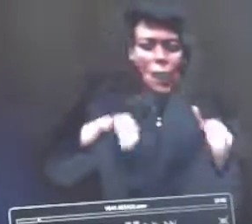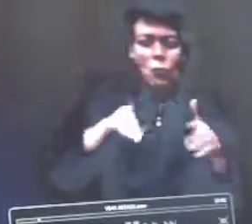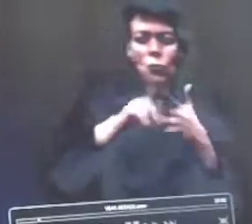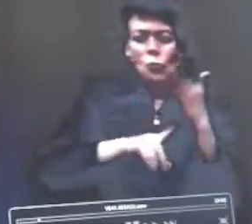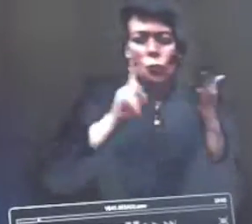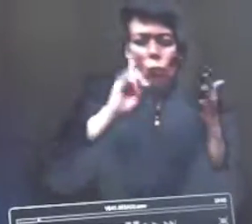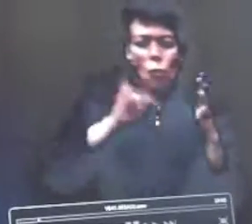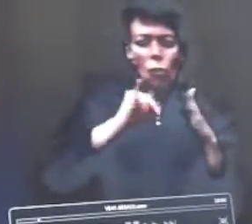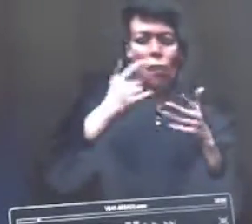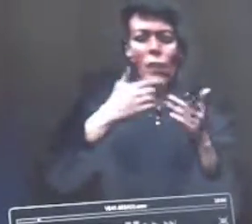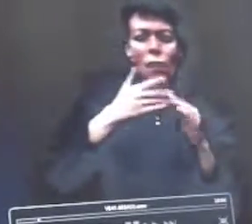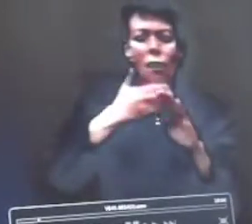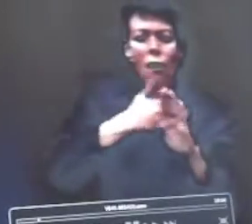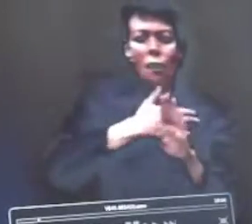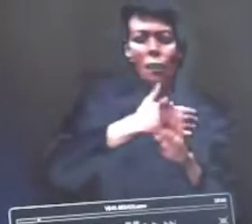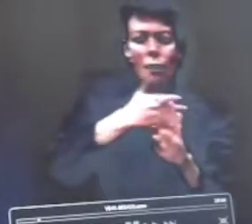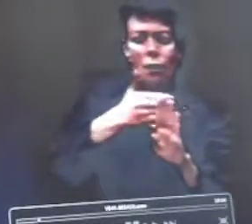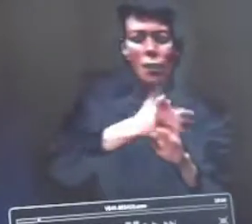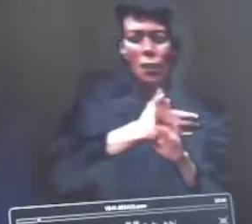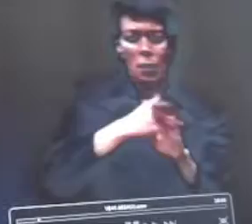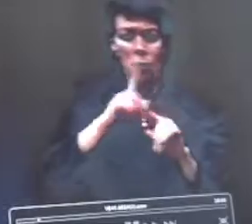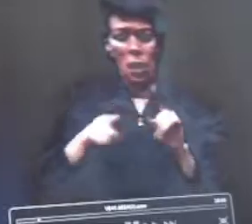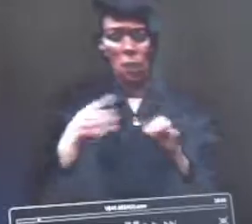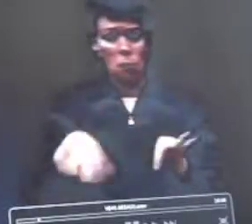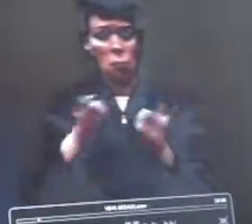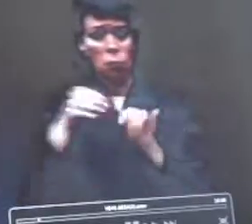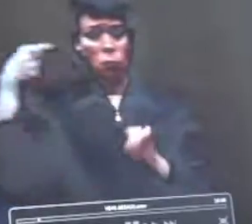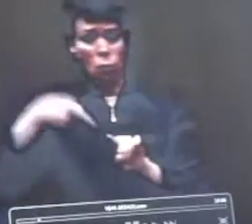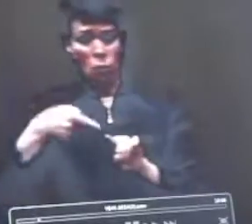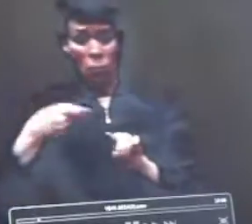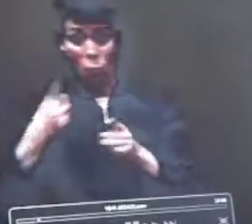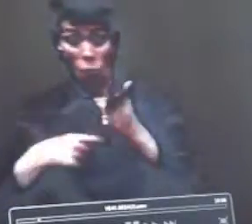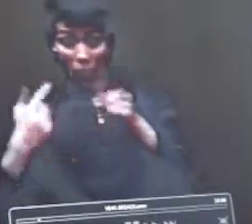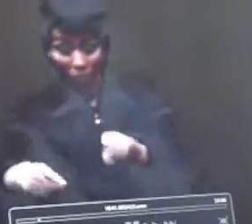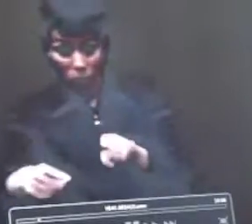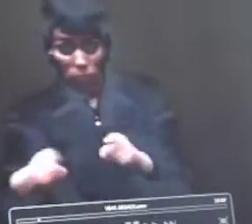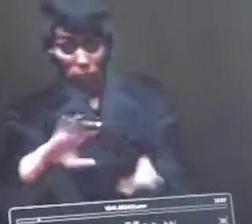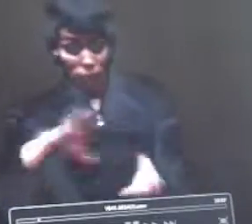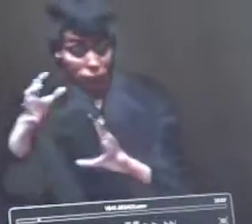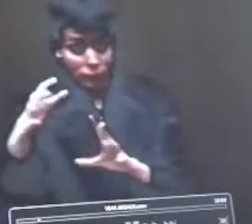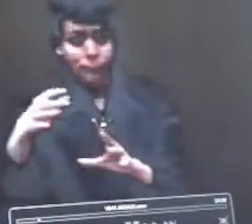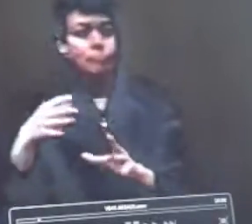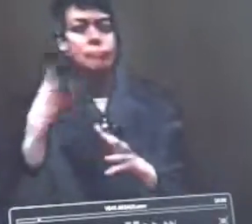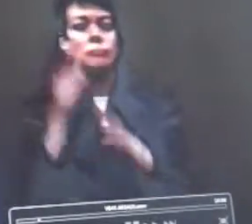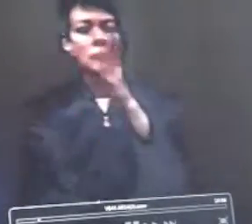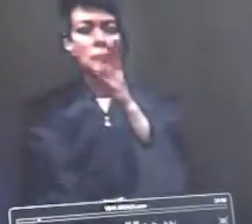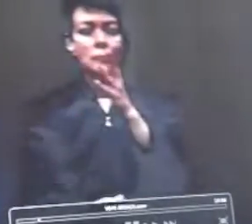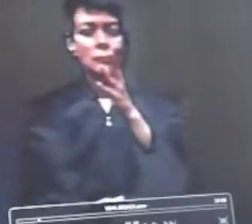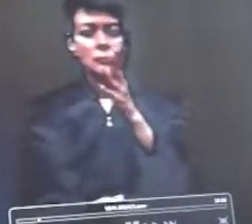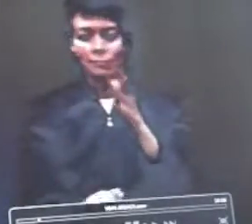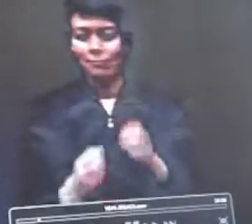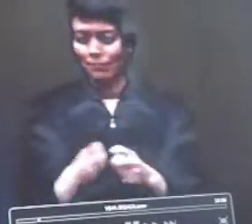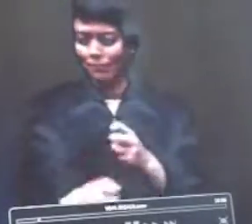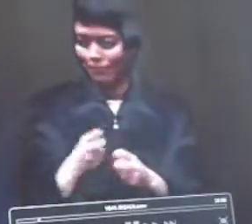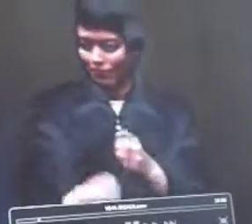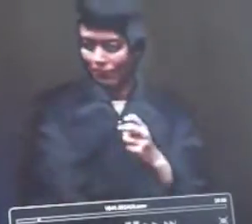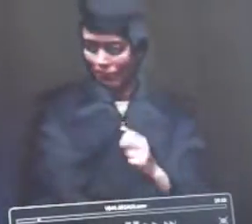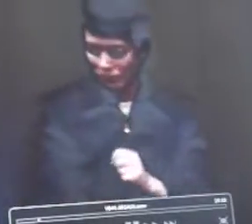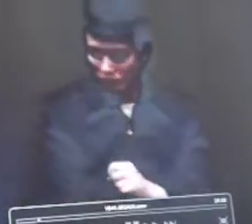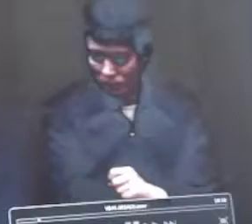explanations and the details, like what a house would look like, when the important events that happened were missing from the